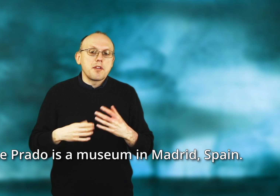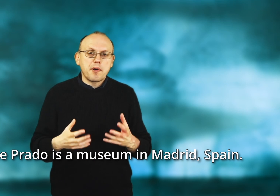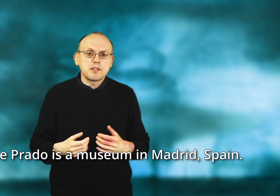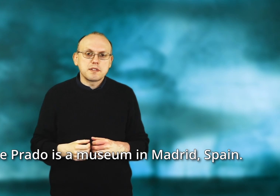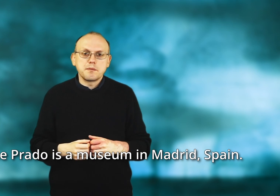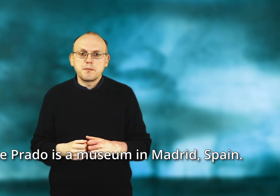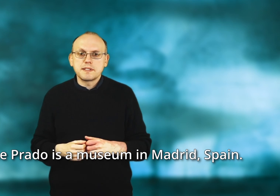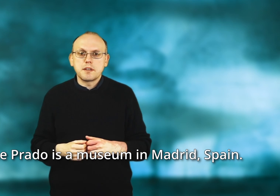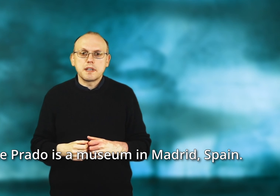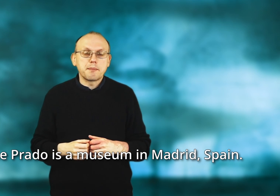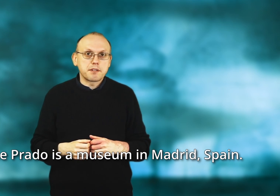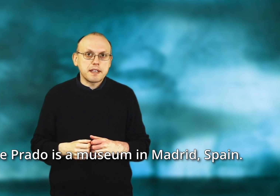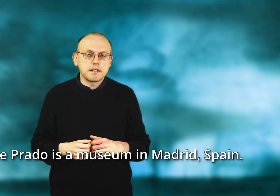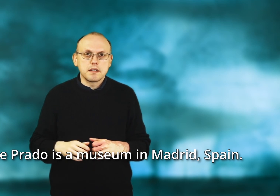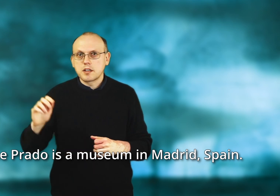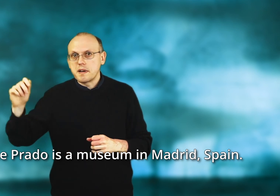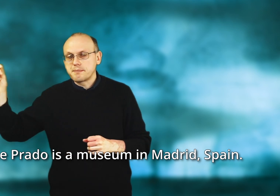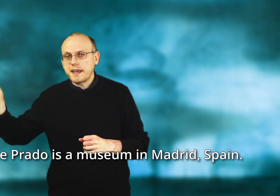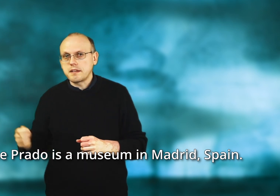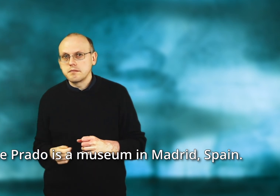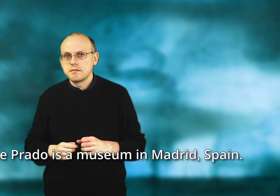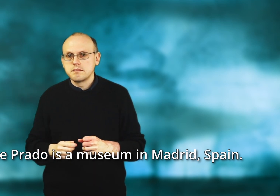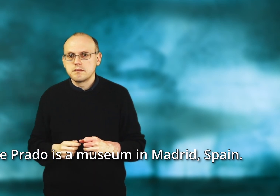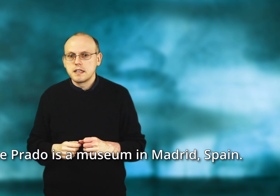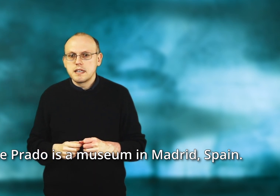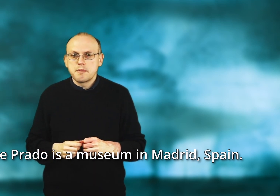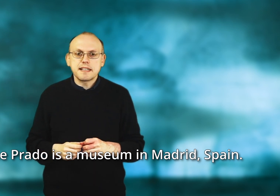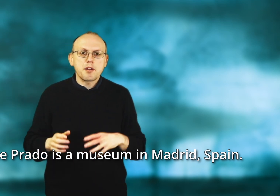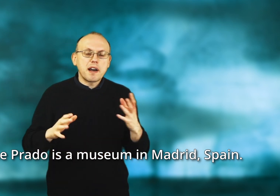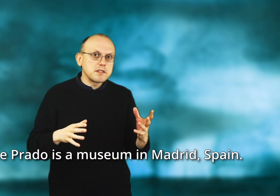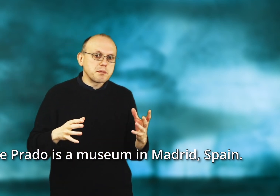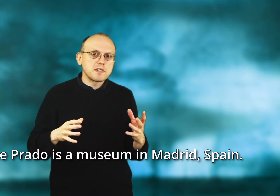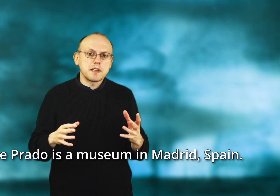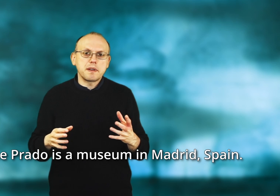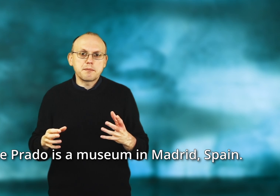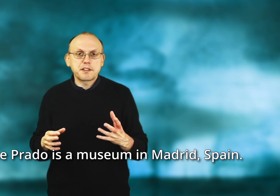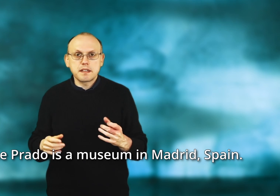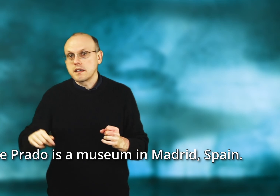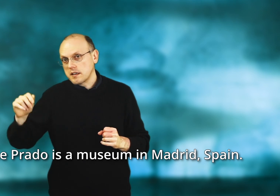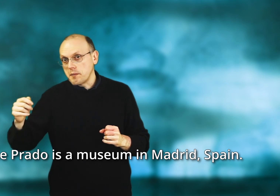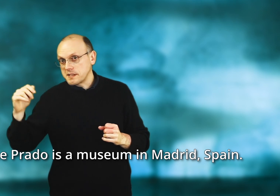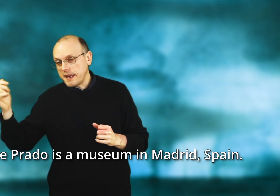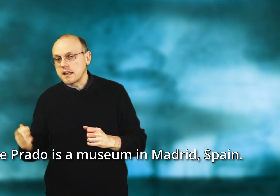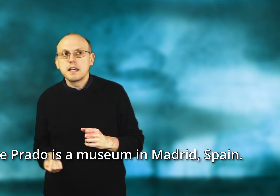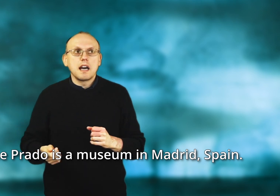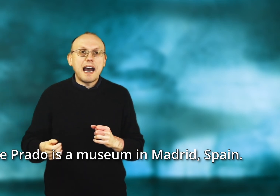Prado is a museum in Madrid, comma, Spain. By saying the Prado is a museum in Madrid, comma, Spain, I add